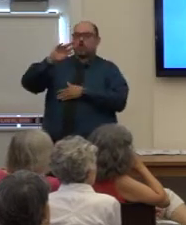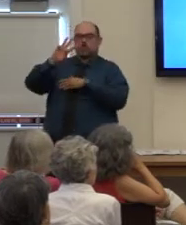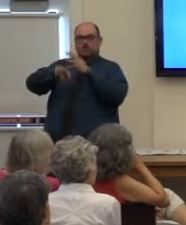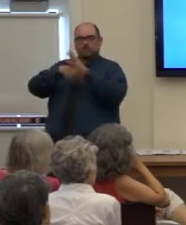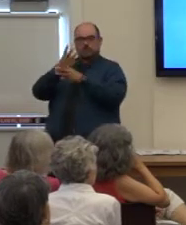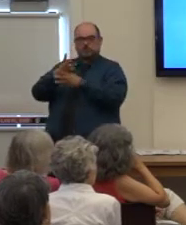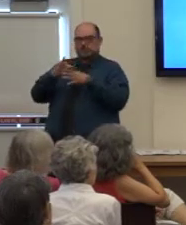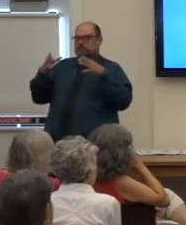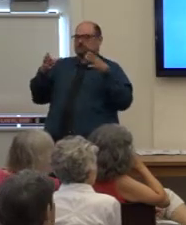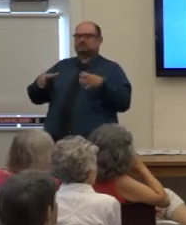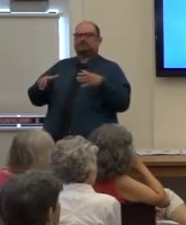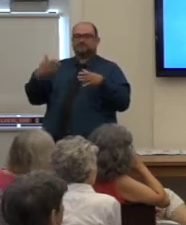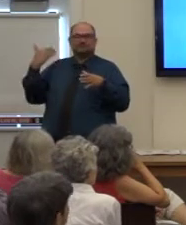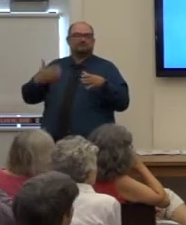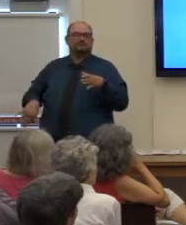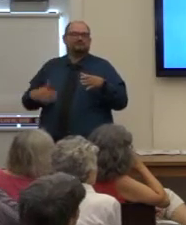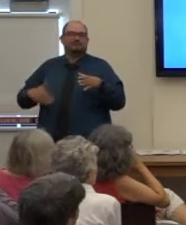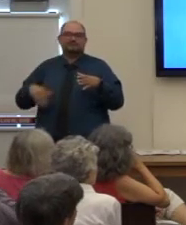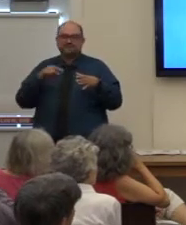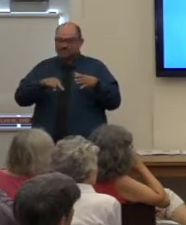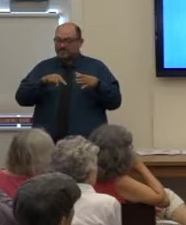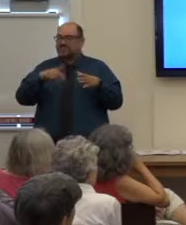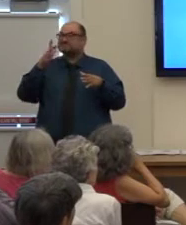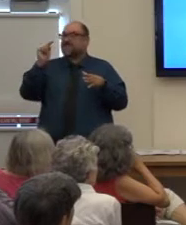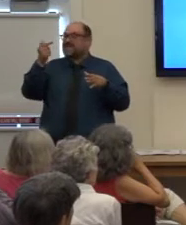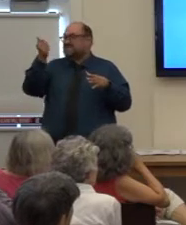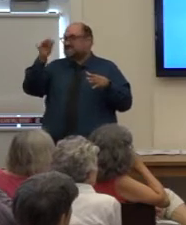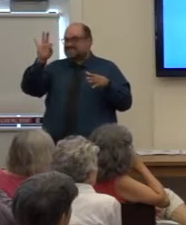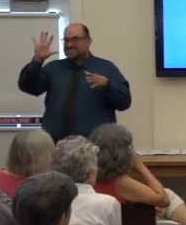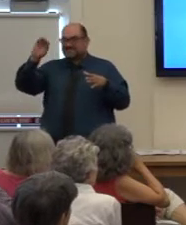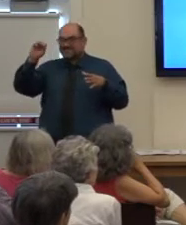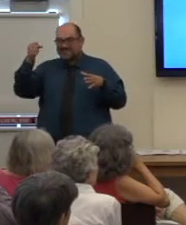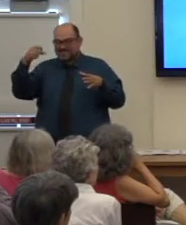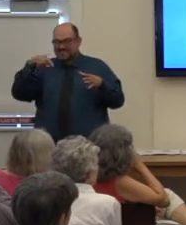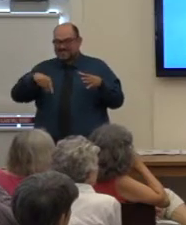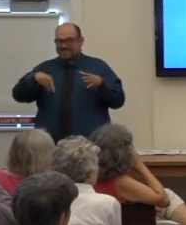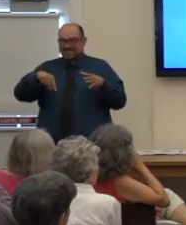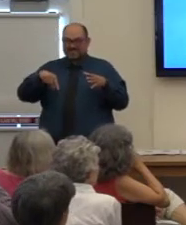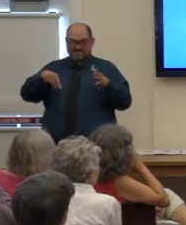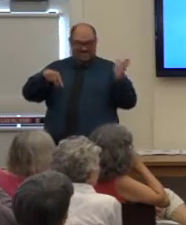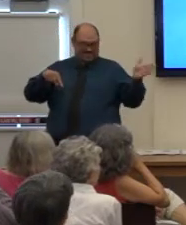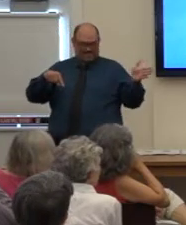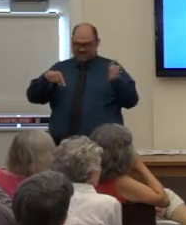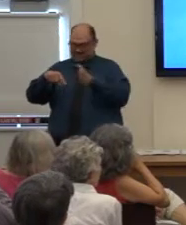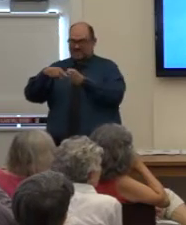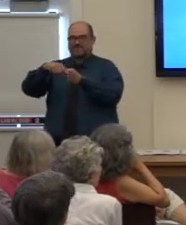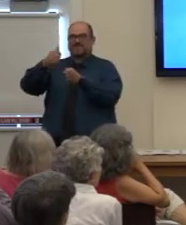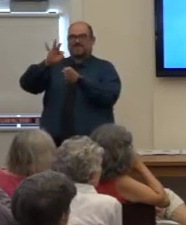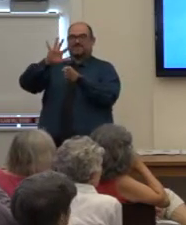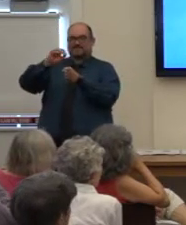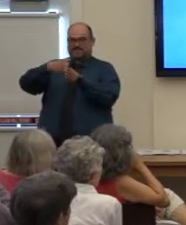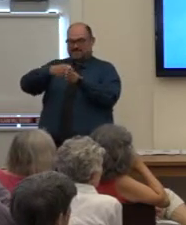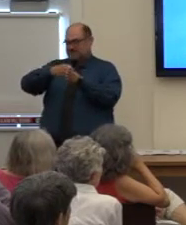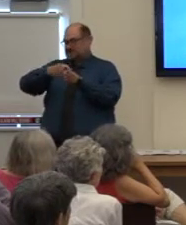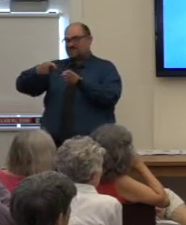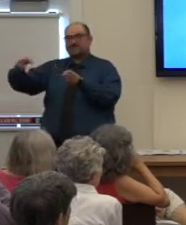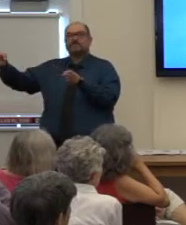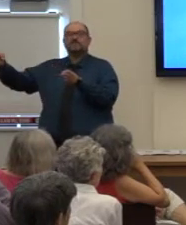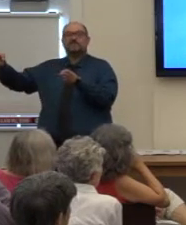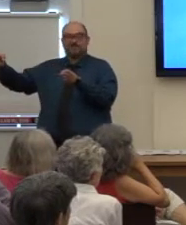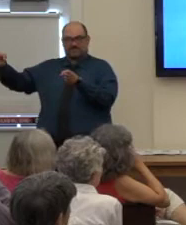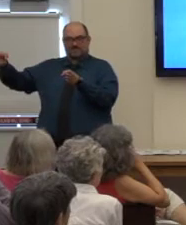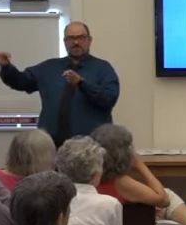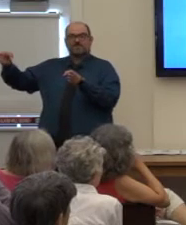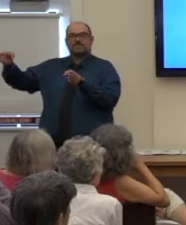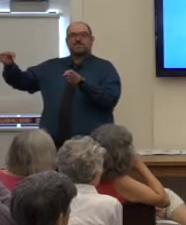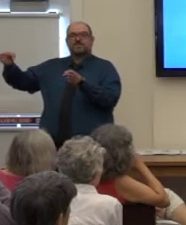20th century, 250 years after Jonathan Lambert, or whoever came with him from Kent, had set foot in Lambert's